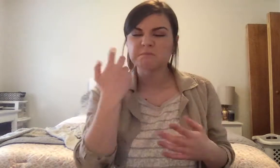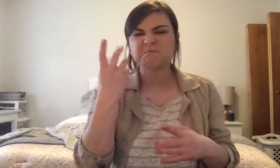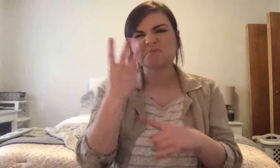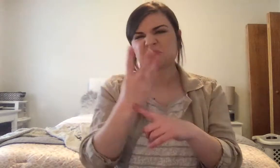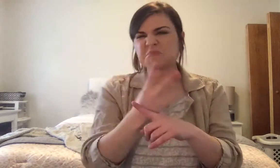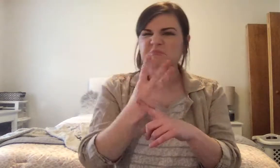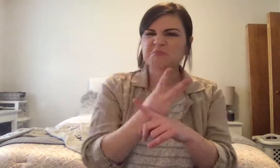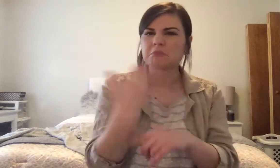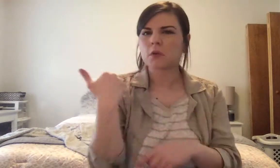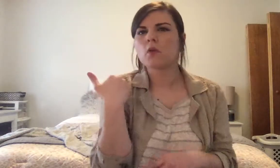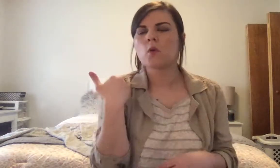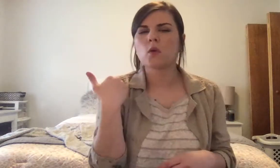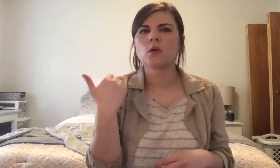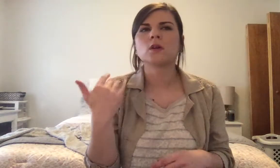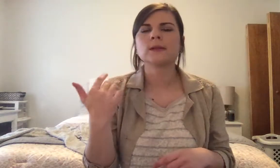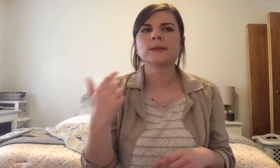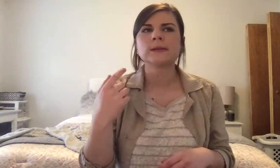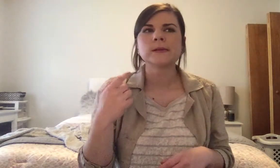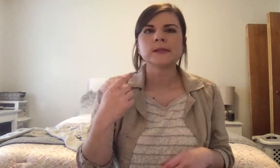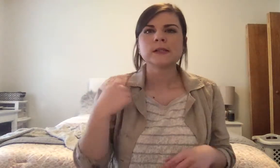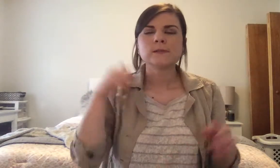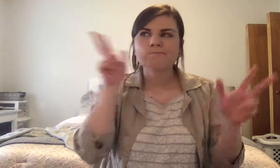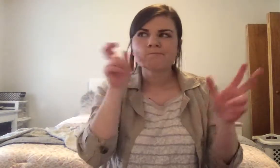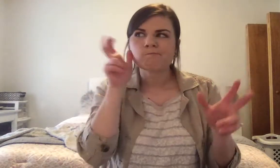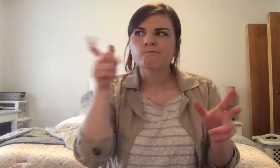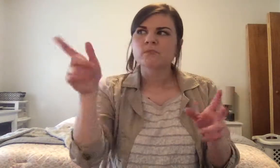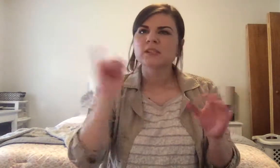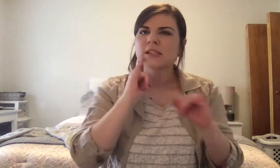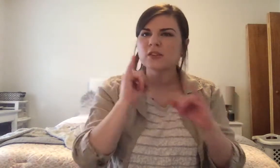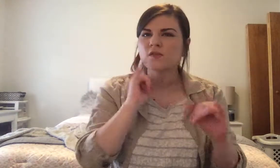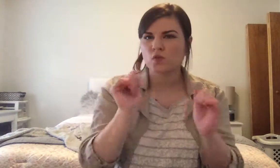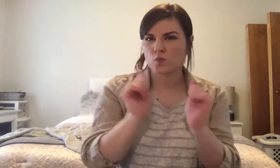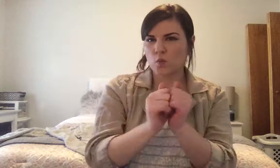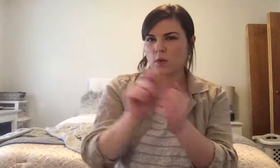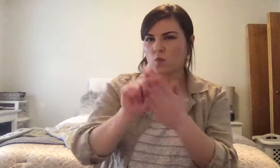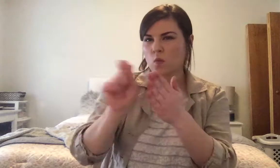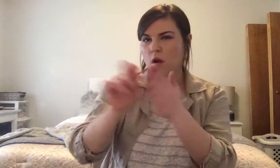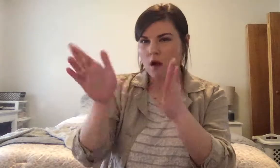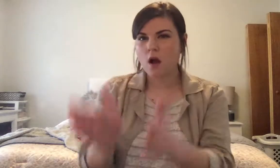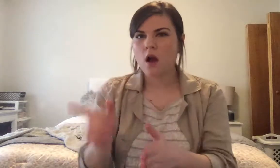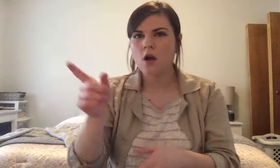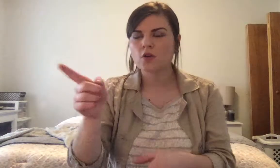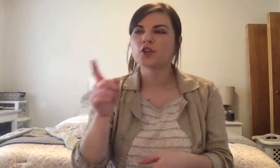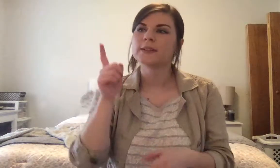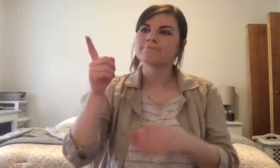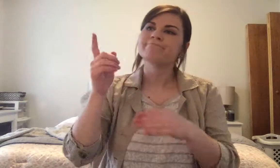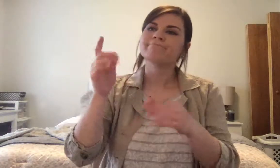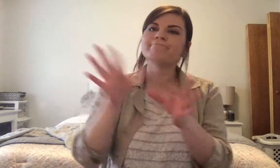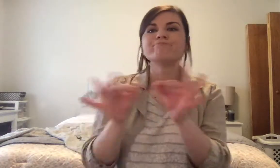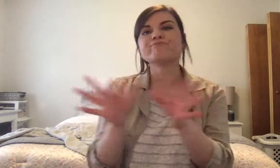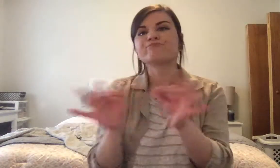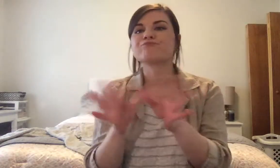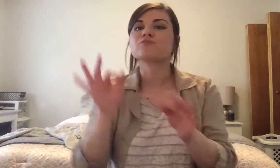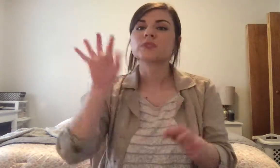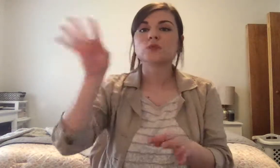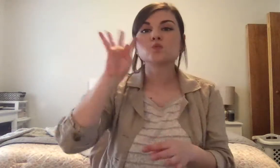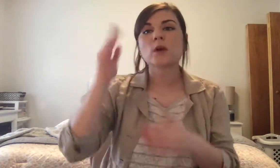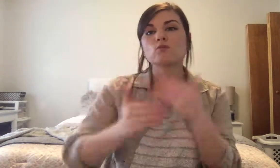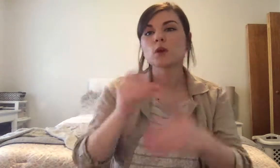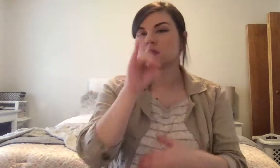heard a interview with a man named Ira Glass, and he's a writer, and he's talking about his creative process and doing creative work. And he